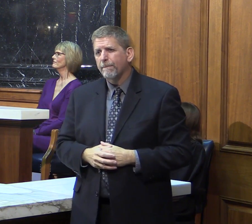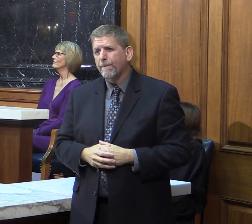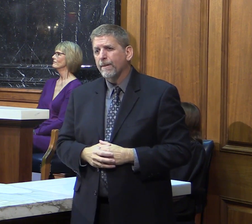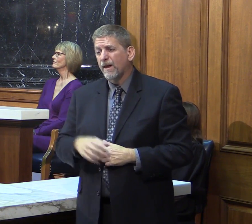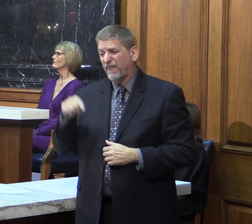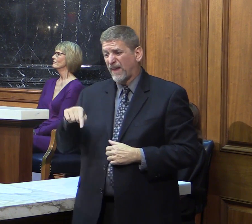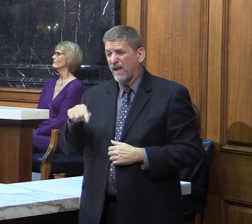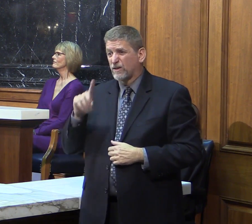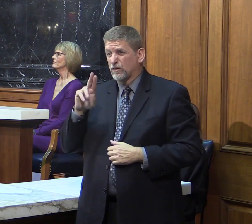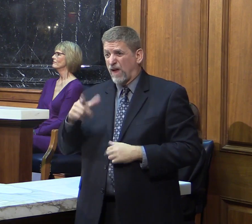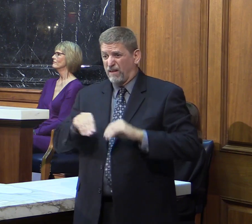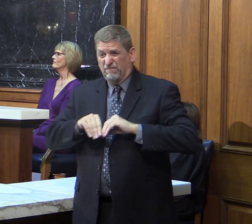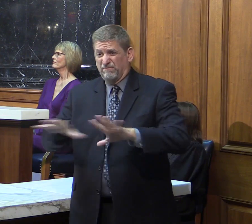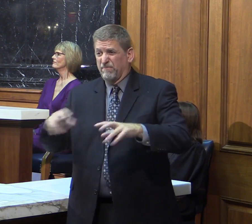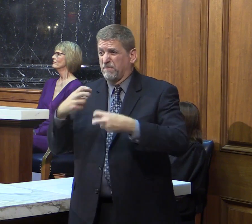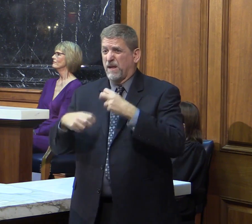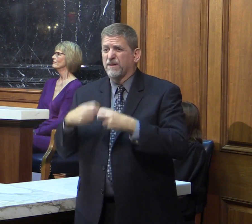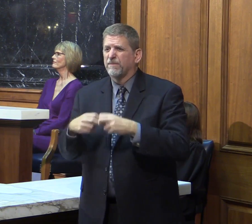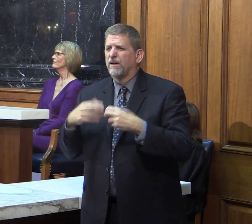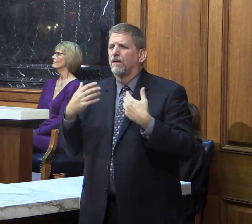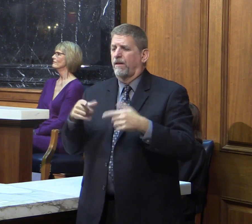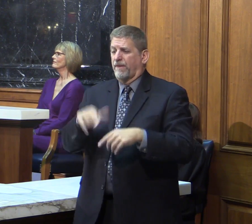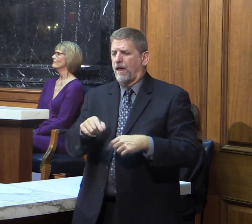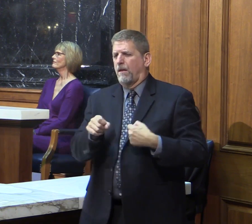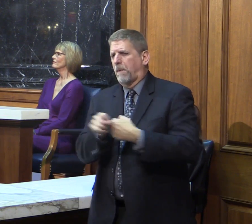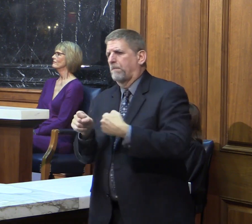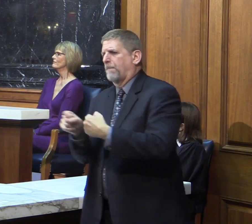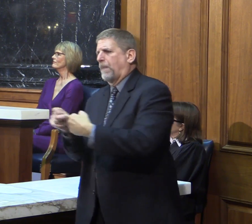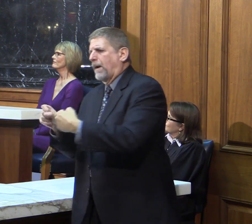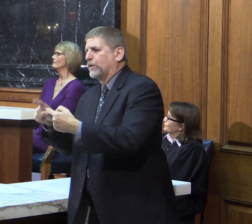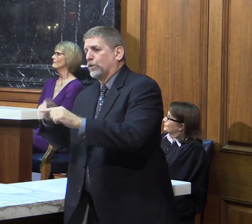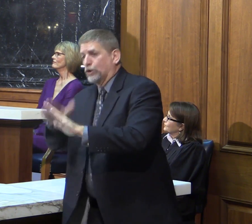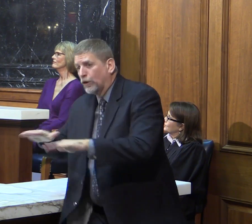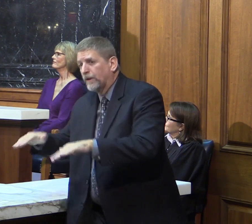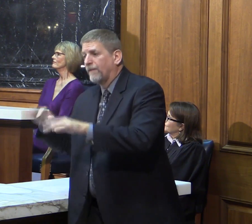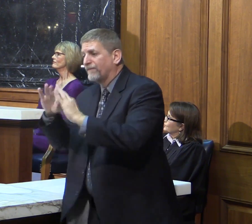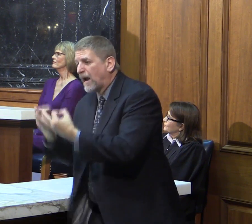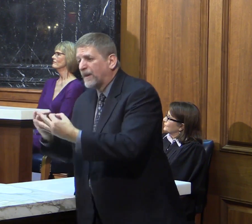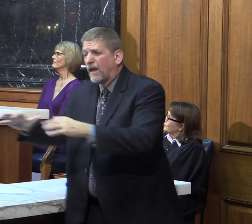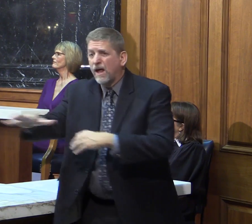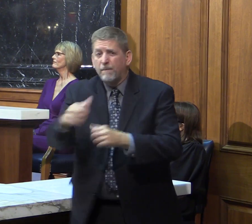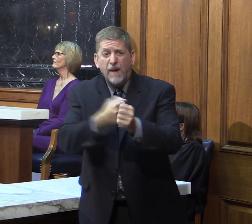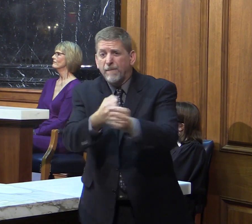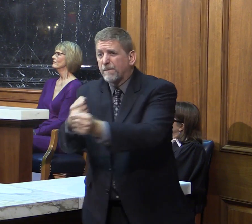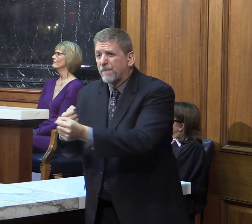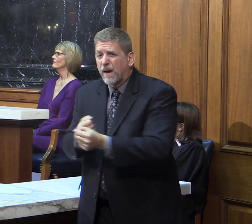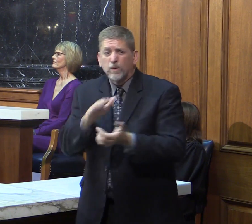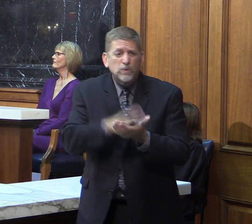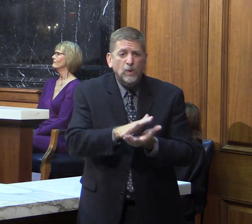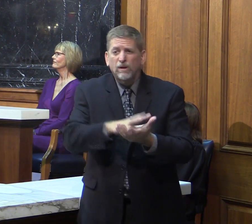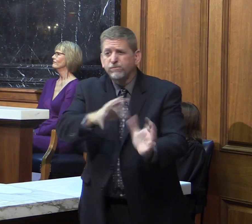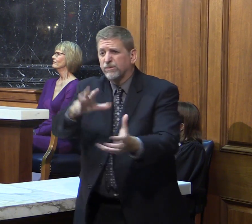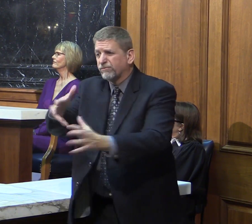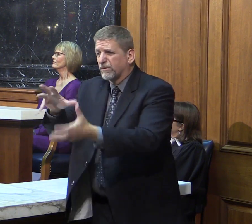ripple effects with devastating impacts on our children and families, our cities and towns, our schools and government